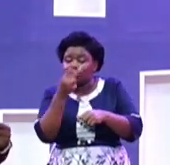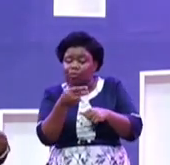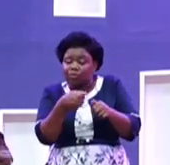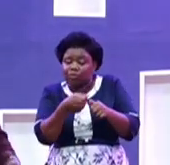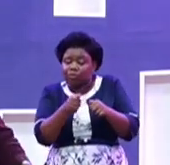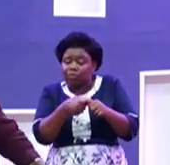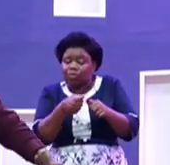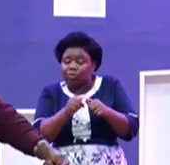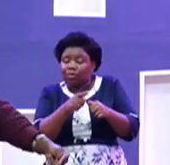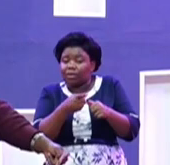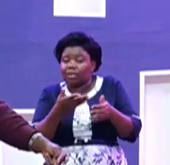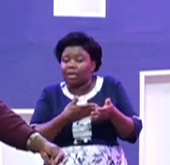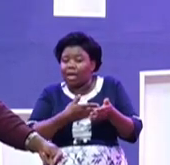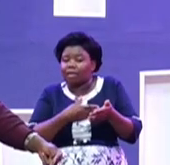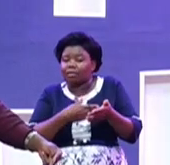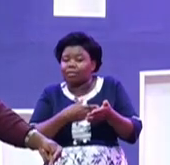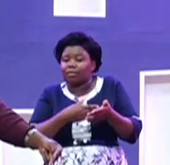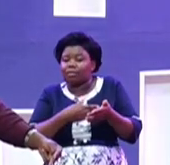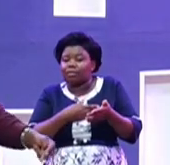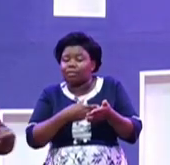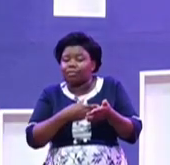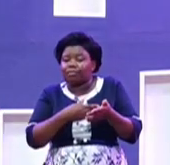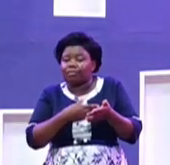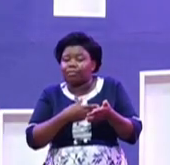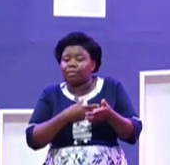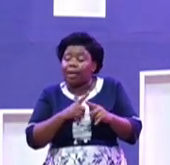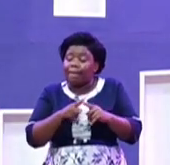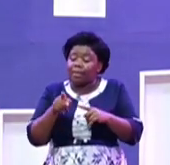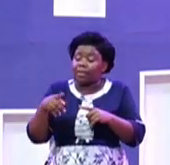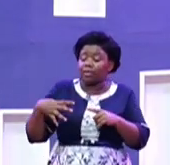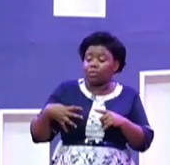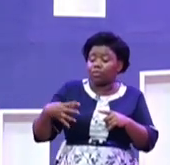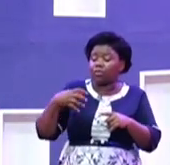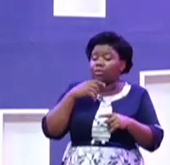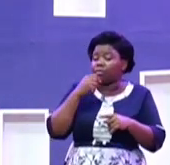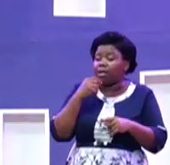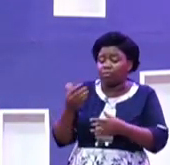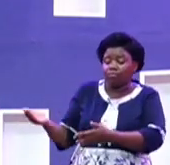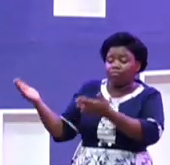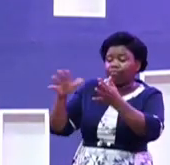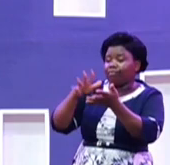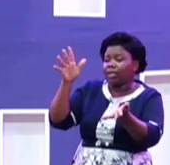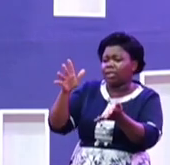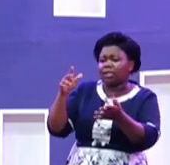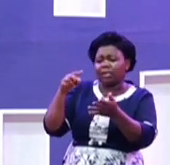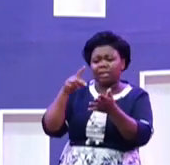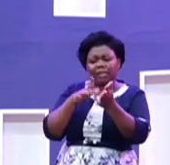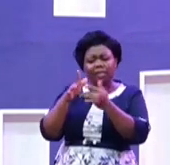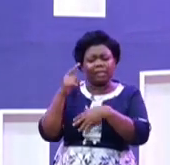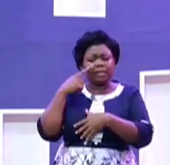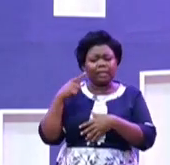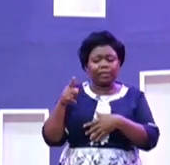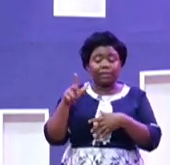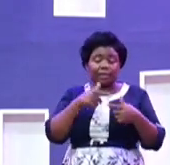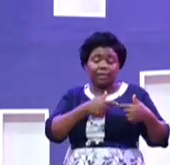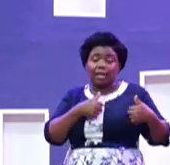atunuulidde okusolovinga ebizibu bye yesevingisi naye ono omugagga wadde yaleeta bingi Yesu yali asobola okulaba